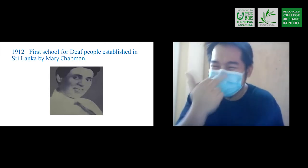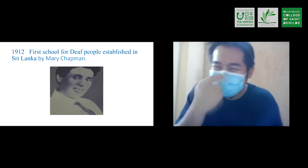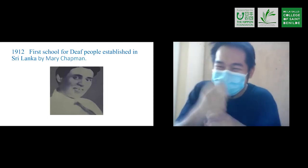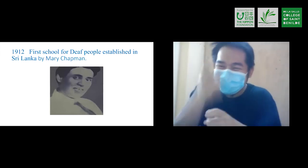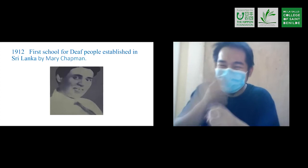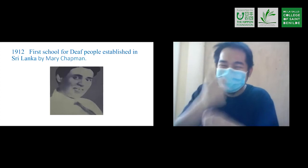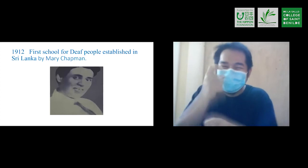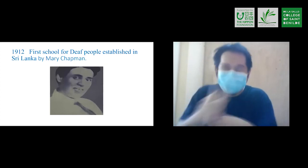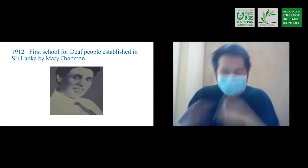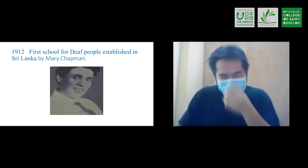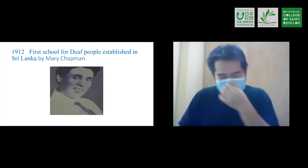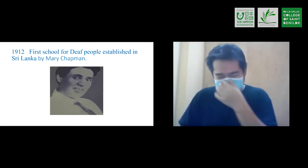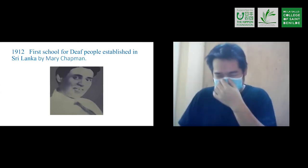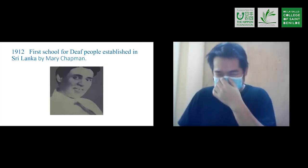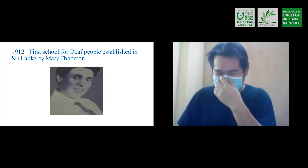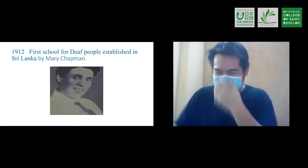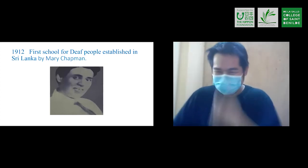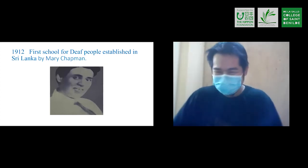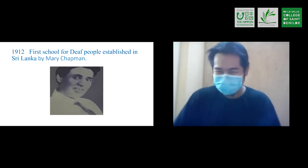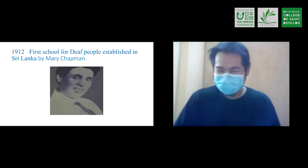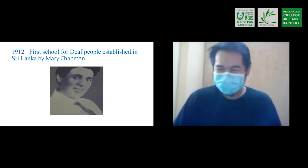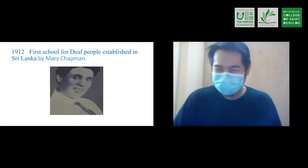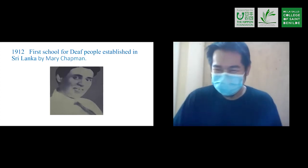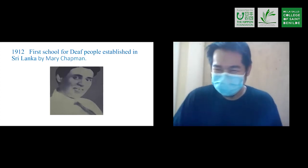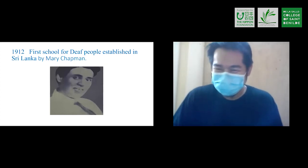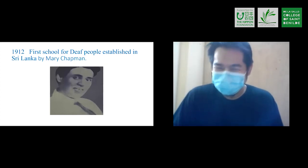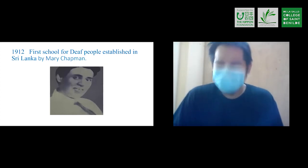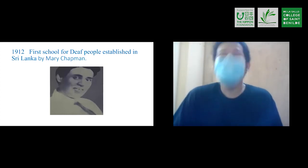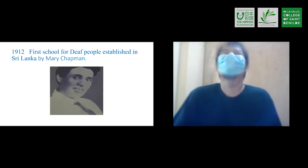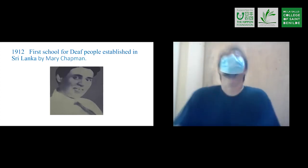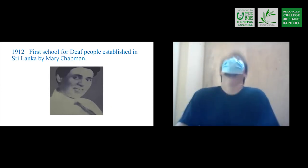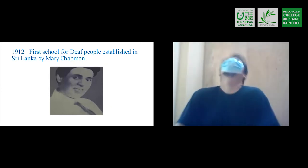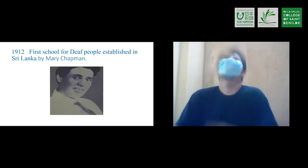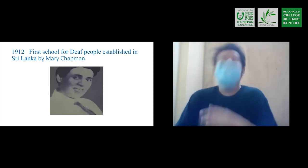sorry, I'm just making a joke about my mask, but